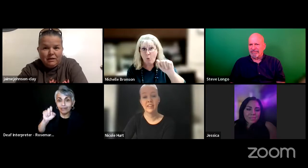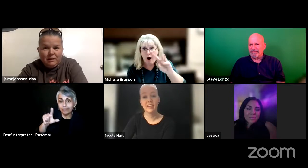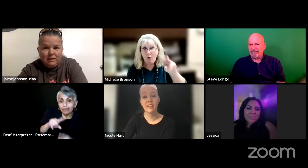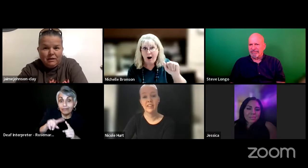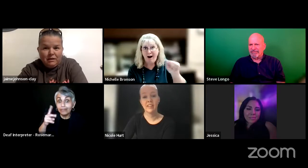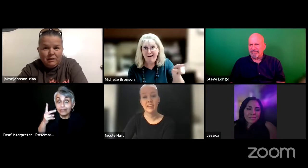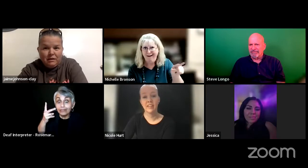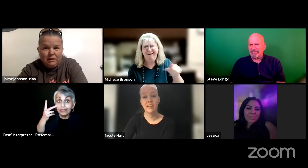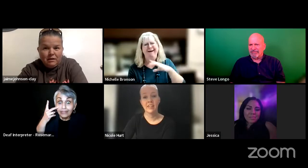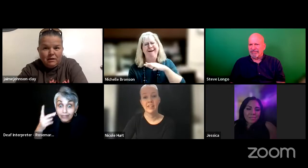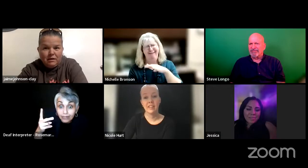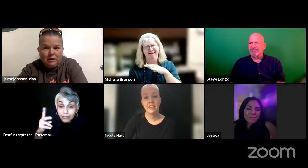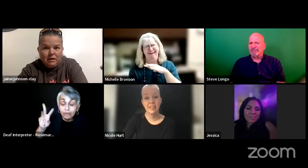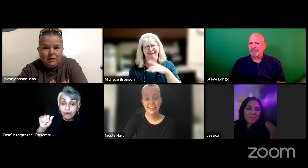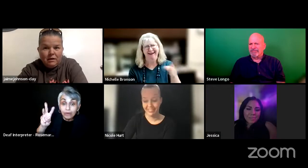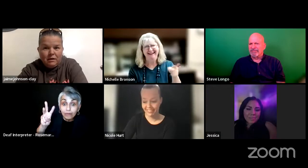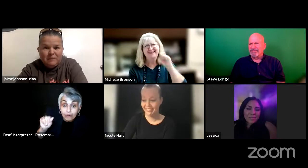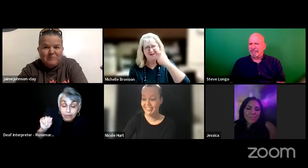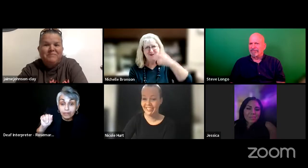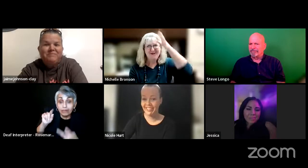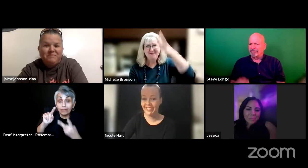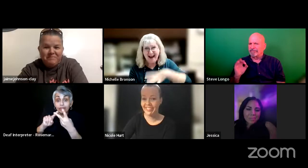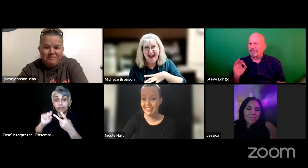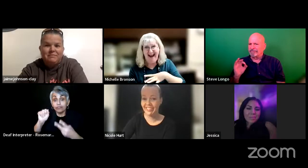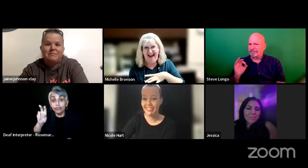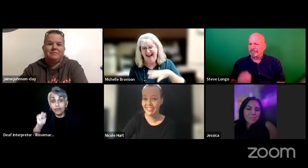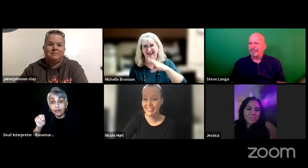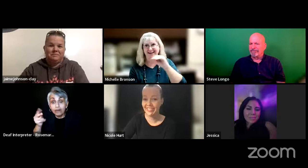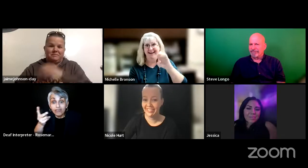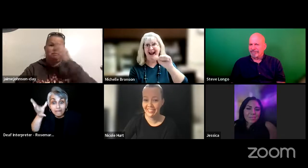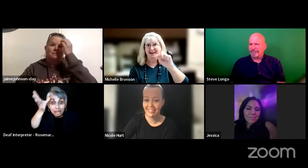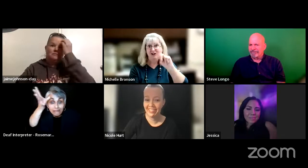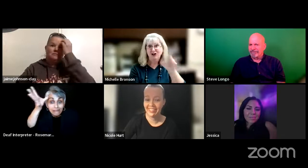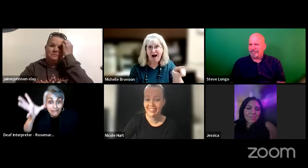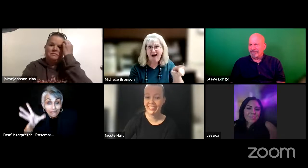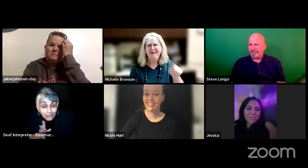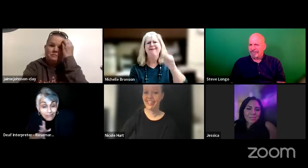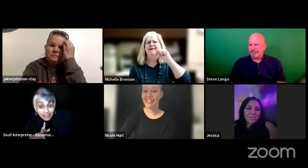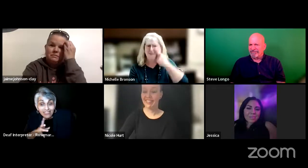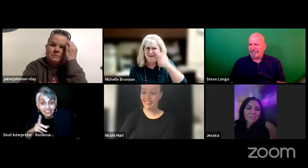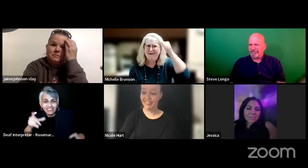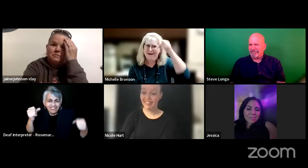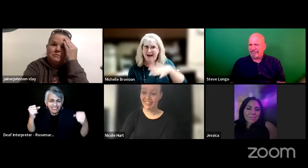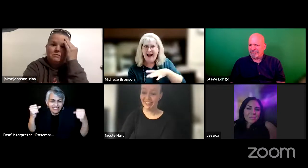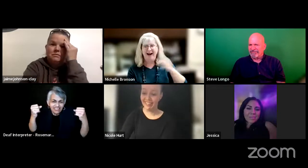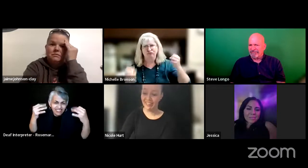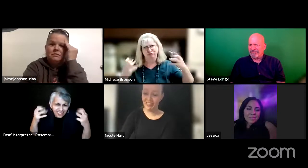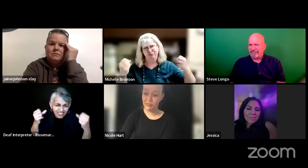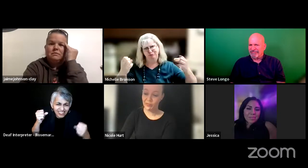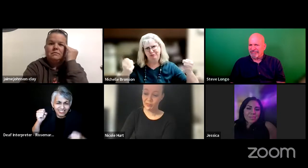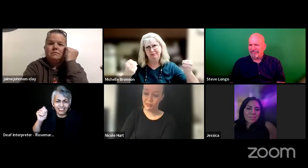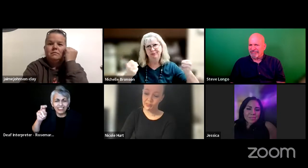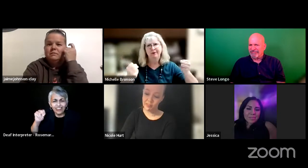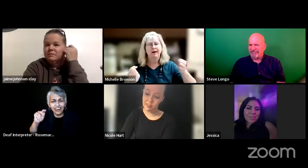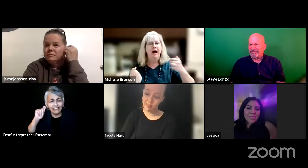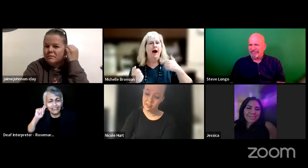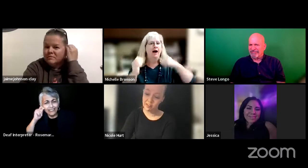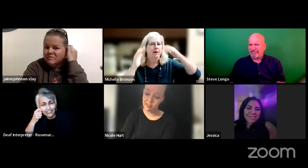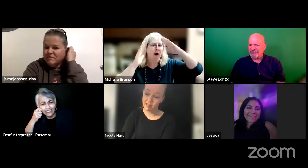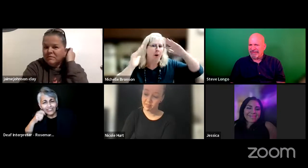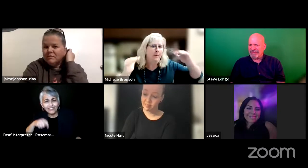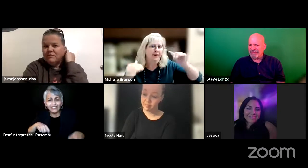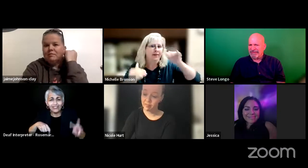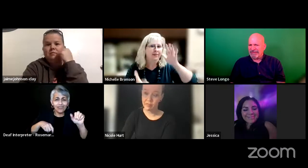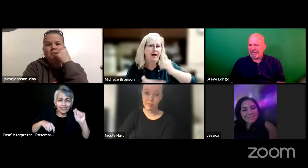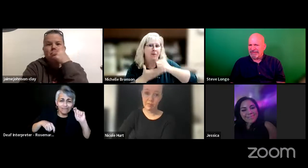sign language, will then see Wawa on there and know that it is indeed cool and it is